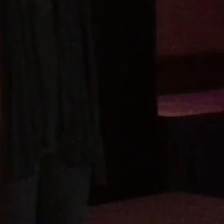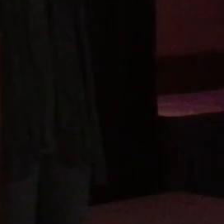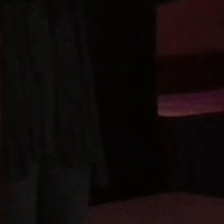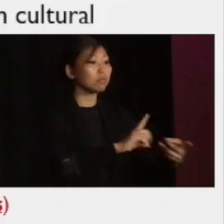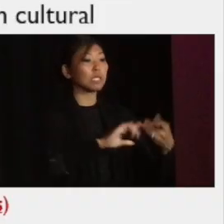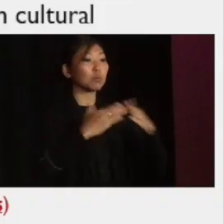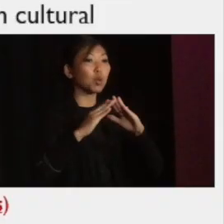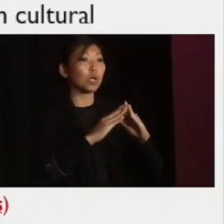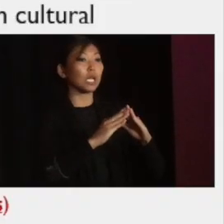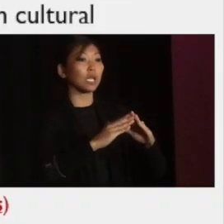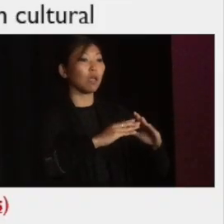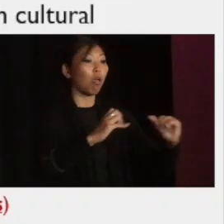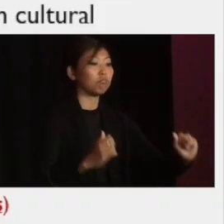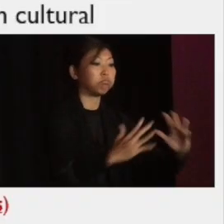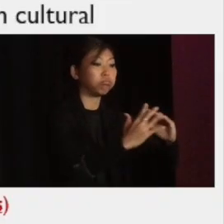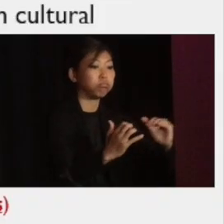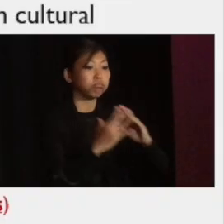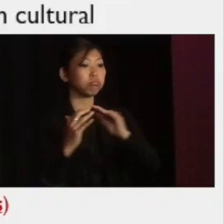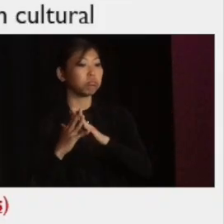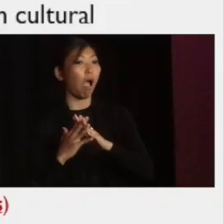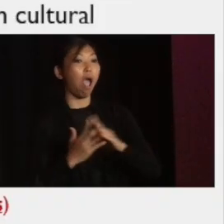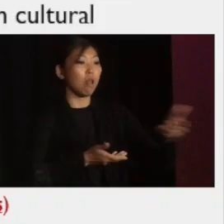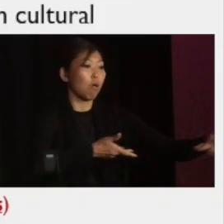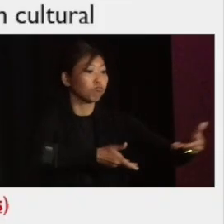community building, outreach, and of course the ministry.